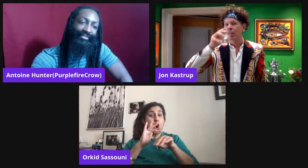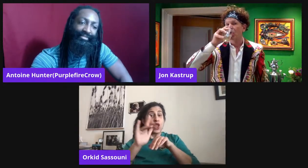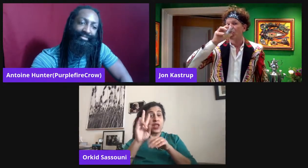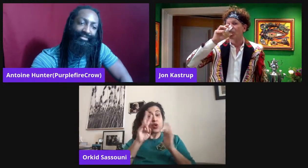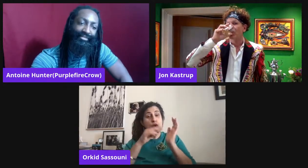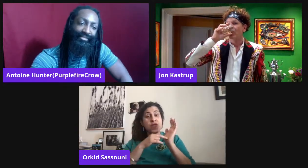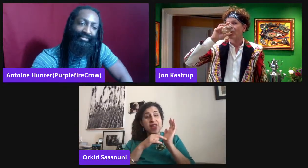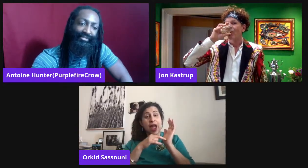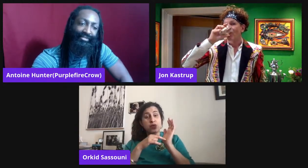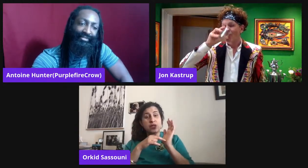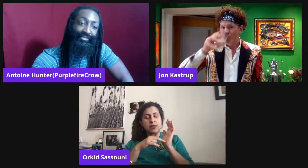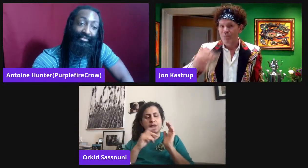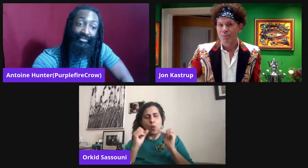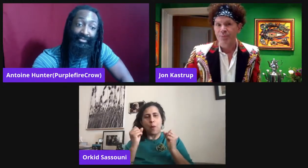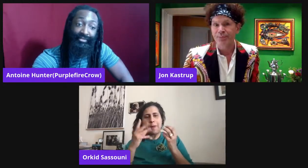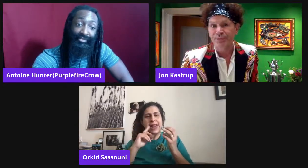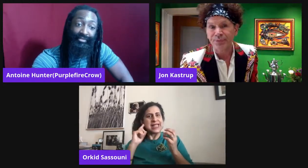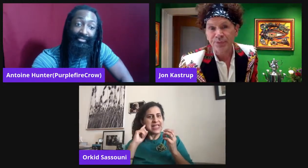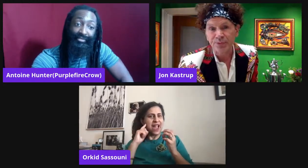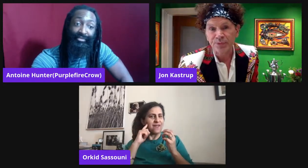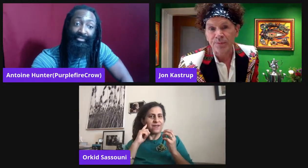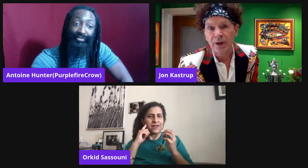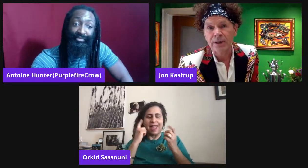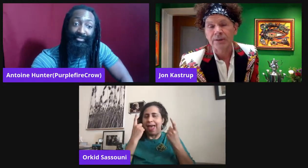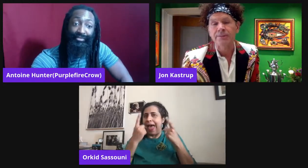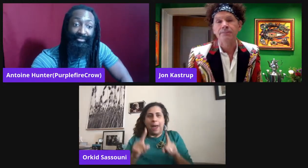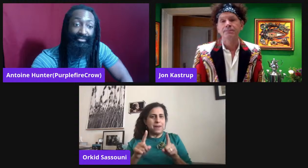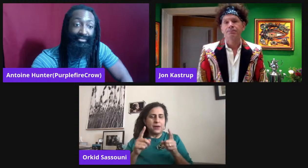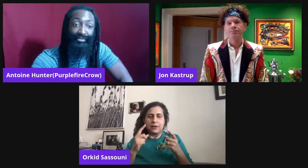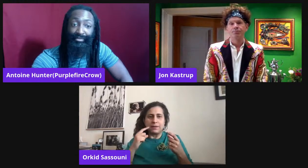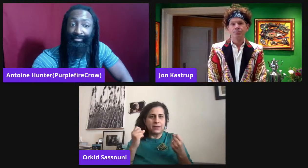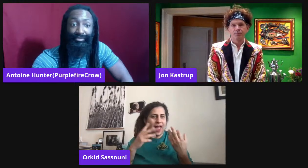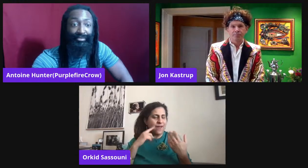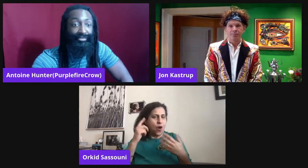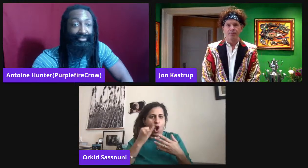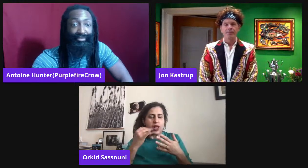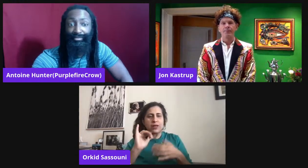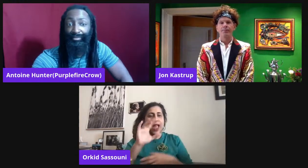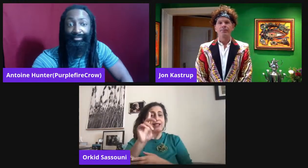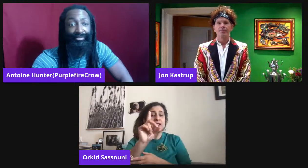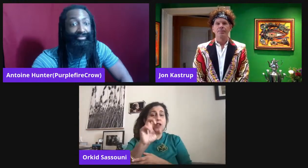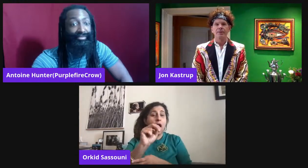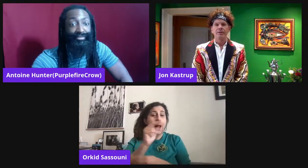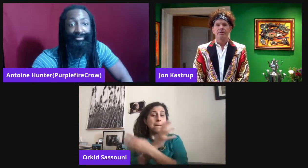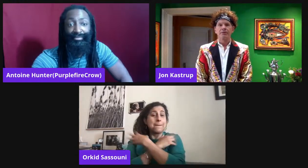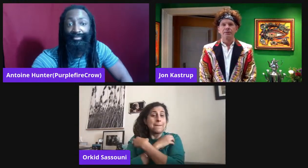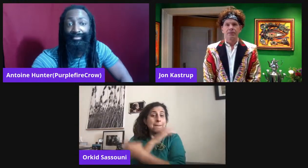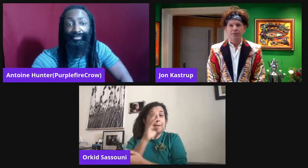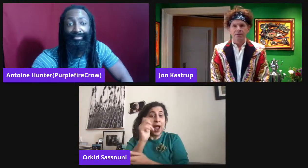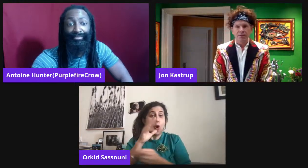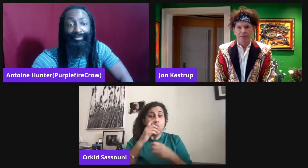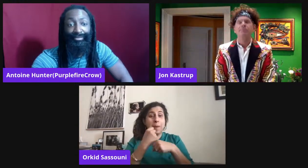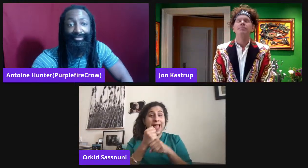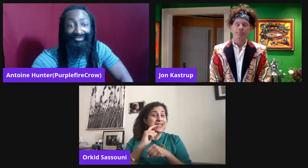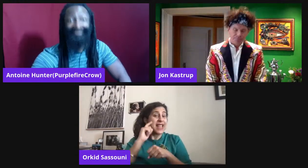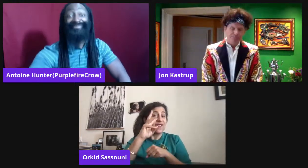now there's just a scarcity. Orkid is saying in the early 2000s, there were many